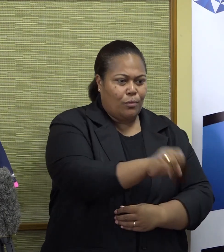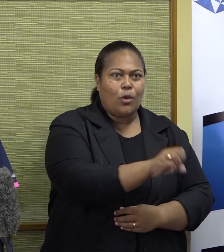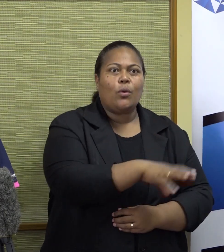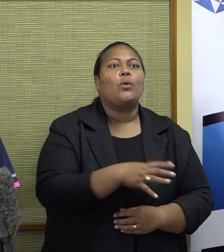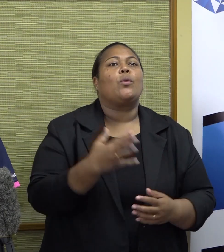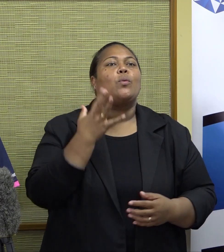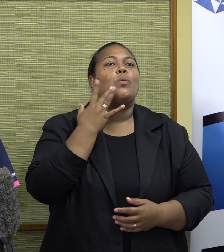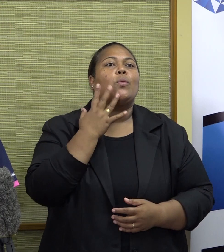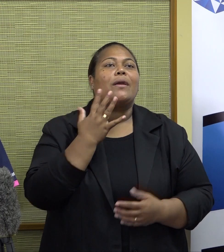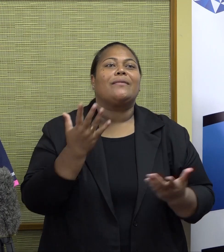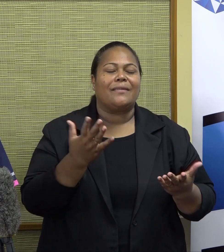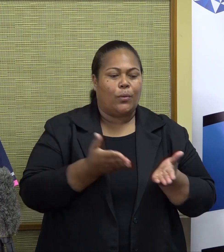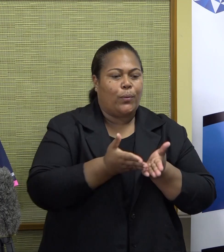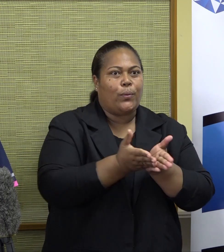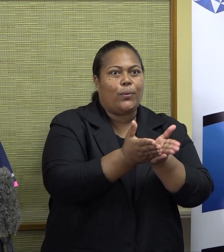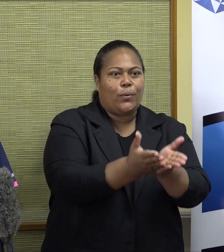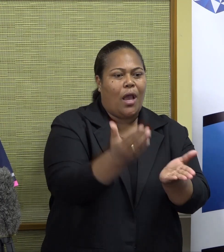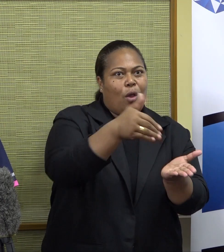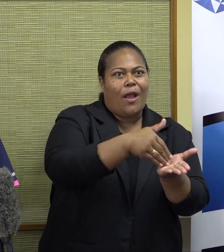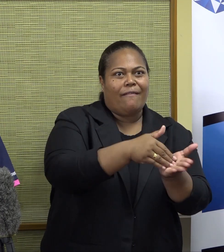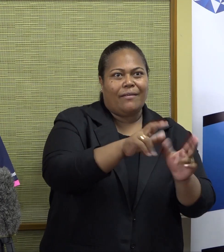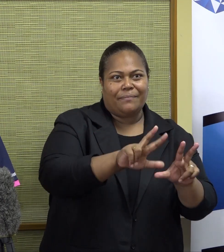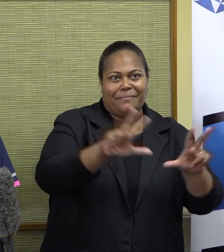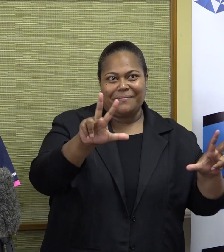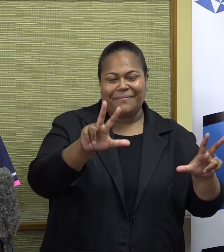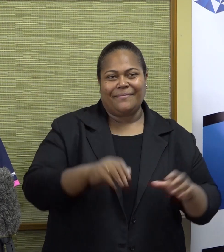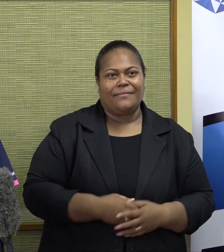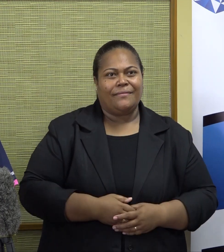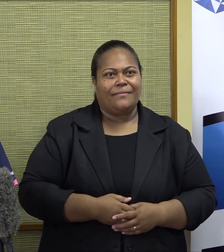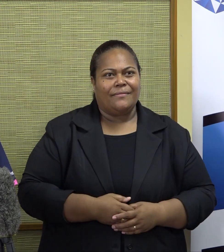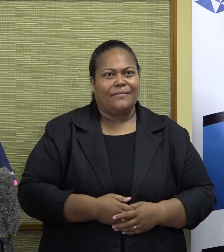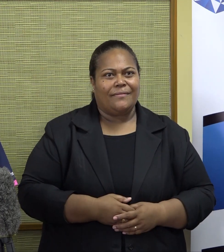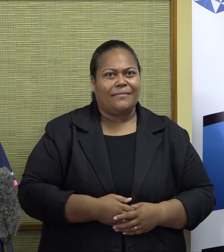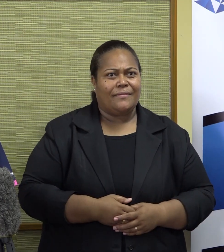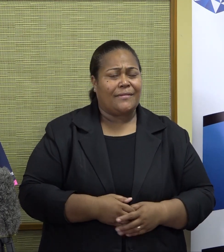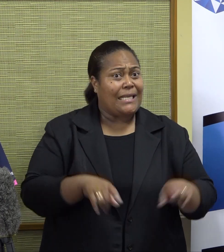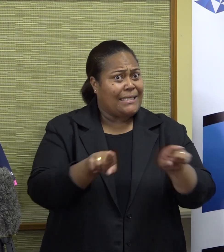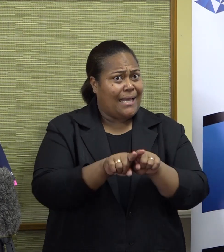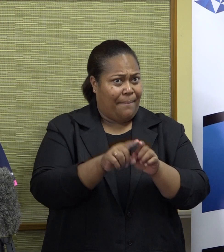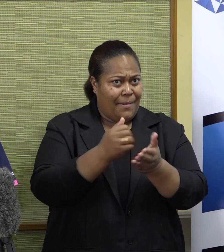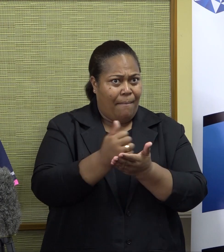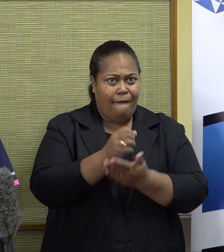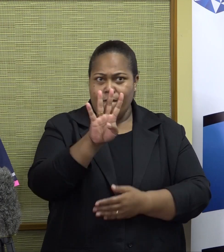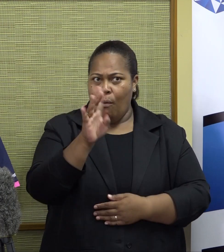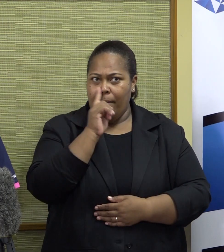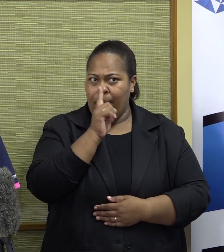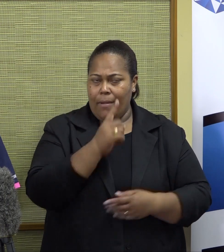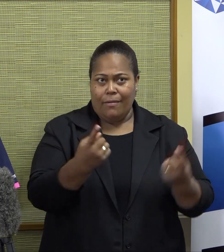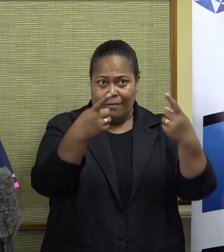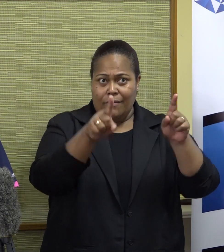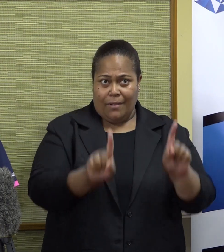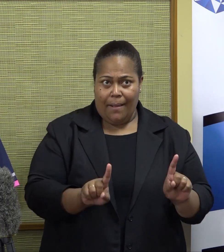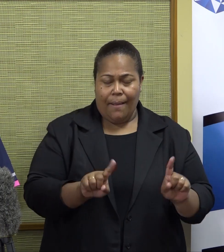as of when the vessel arrives in Namboalu. The casualty for TC Yasa remains at 4. However,